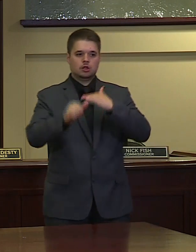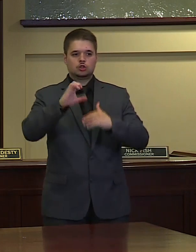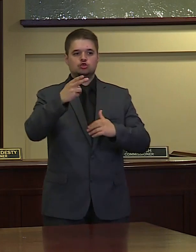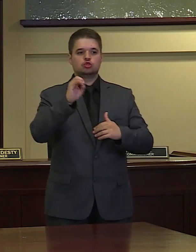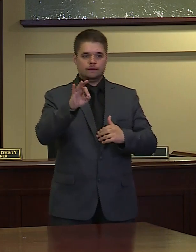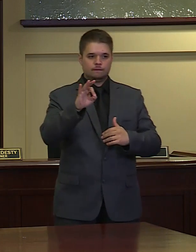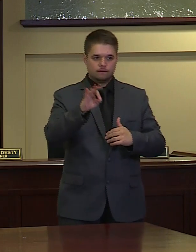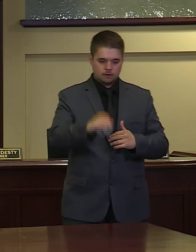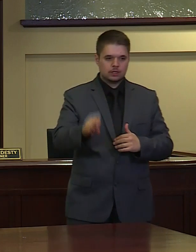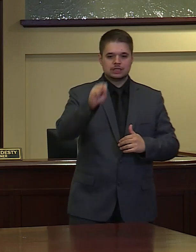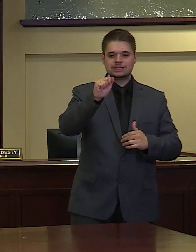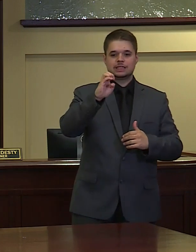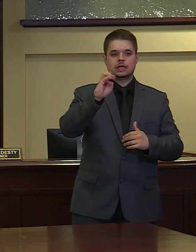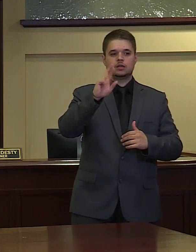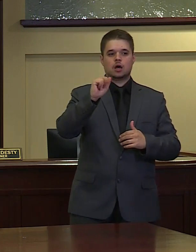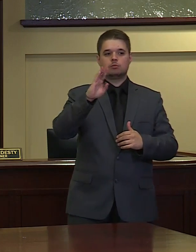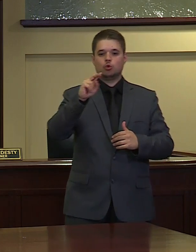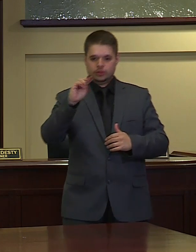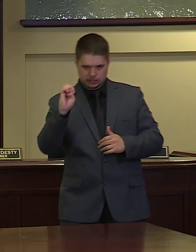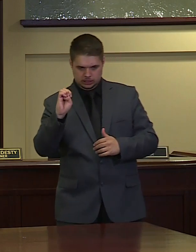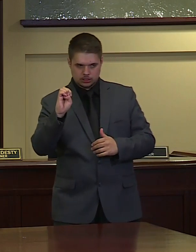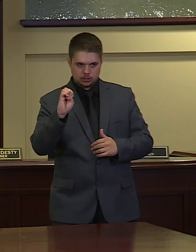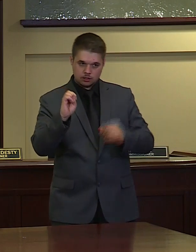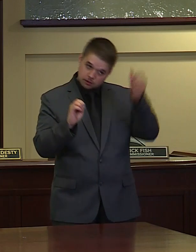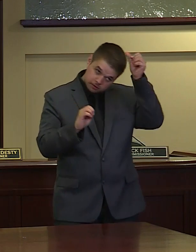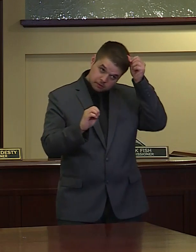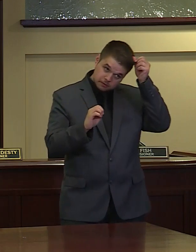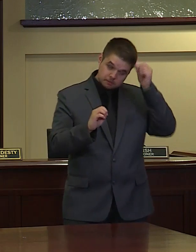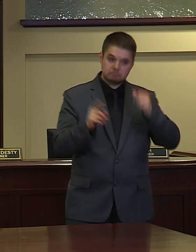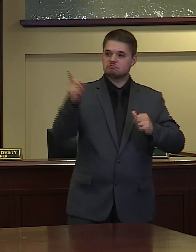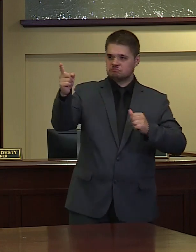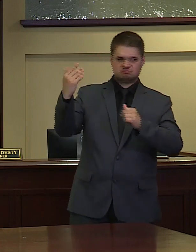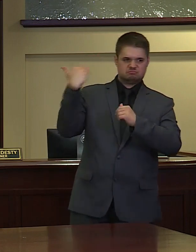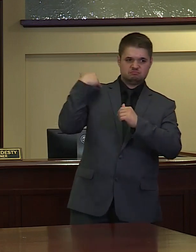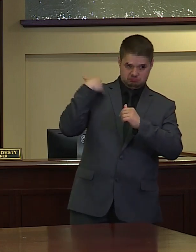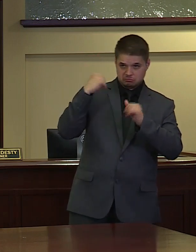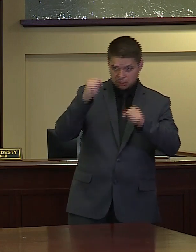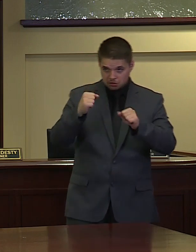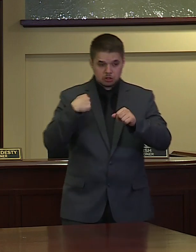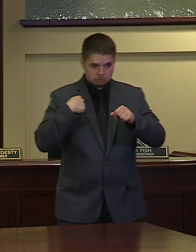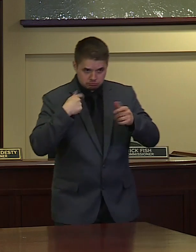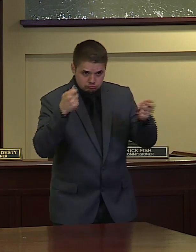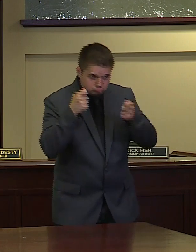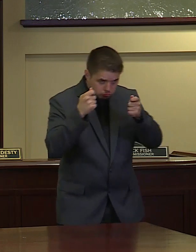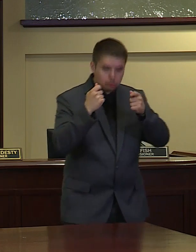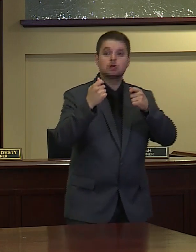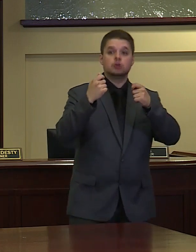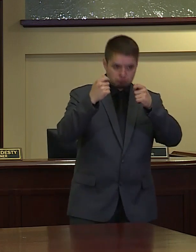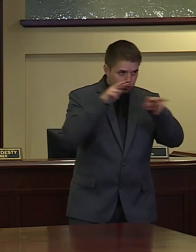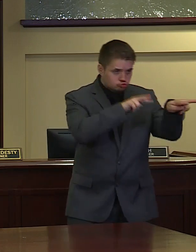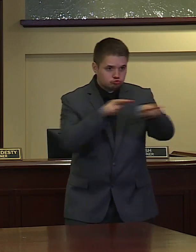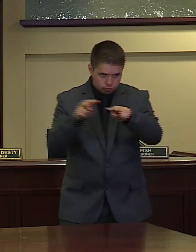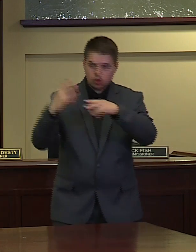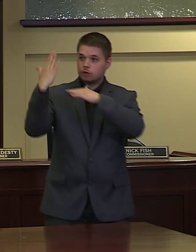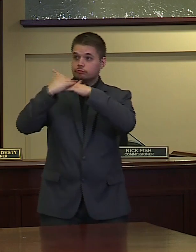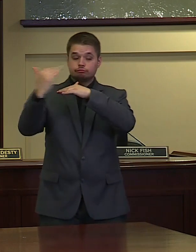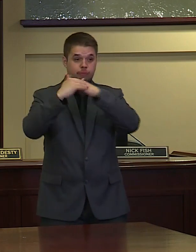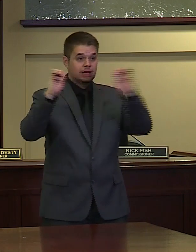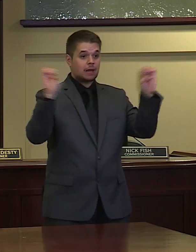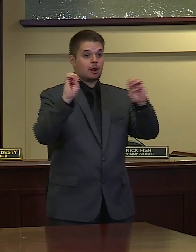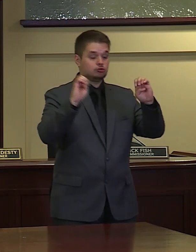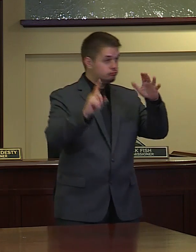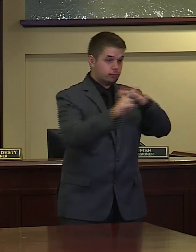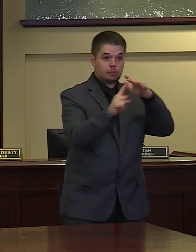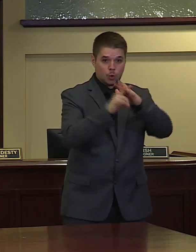Chief Boone asked me to take careful watch of our teams as we responded to multiple emergencies last night. I can tell you it was another